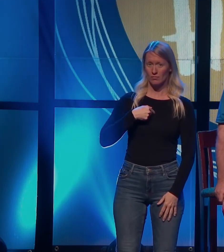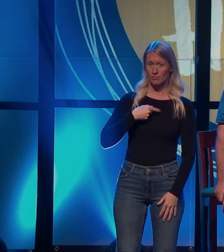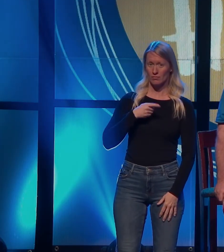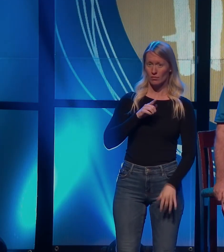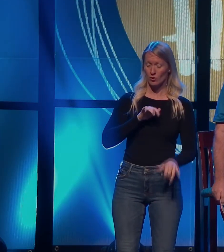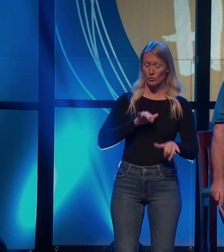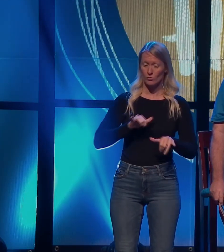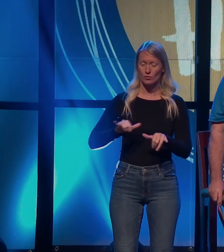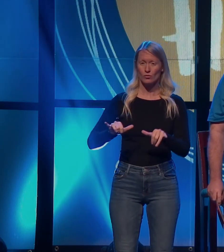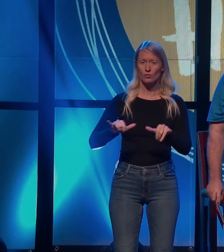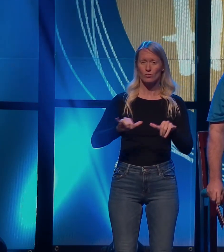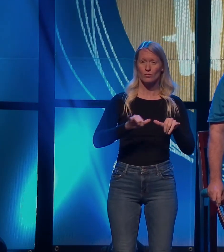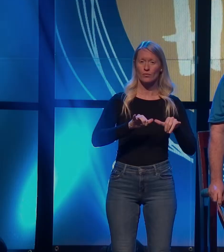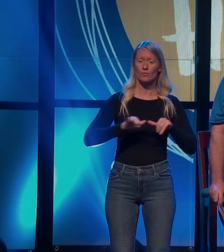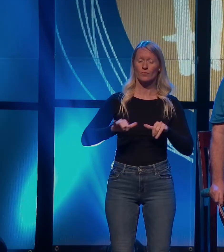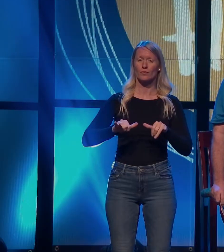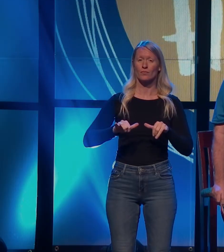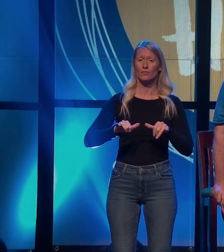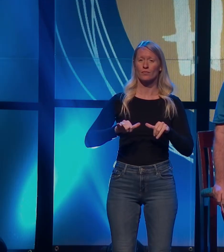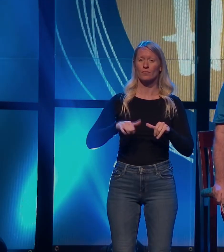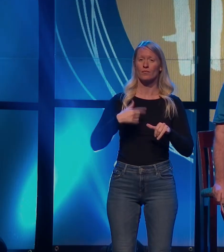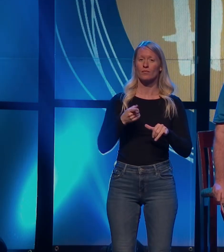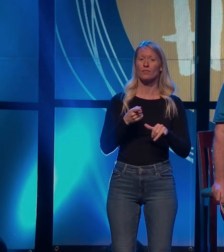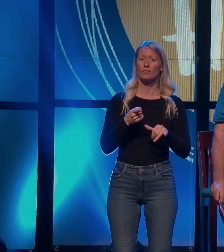And as we come into this Holy Week